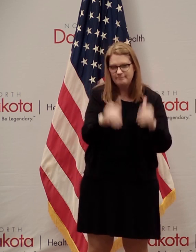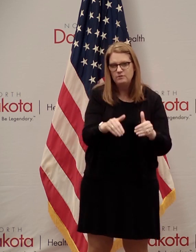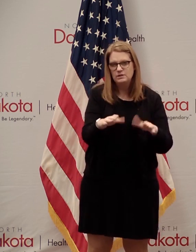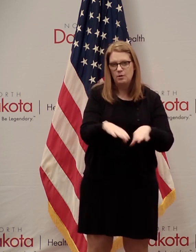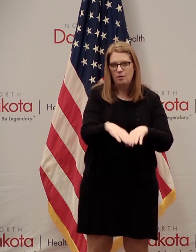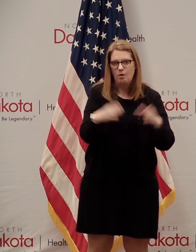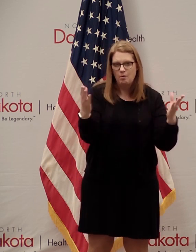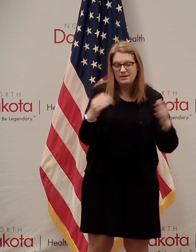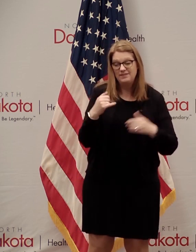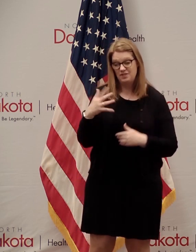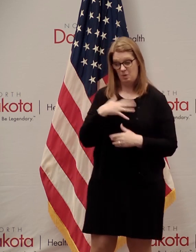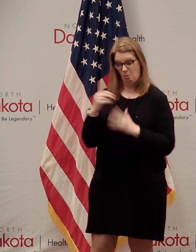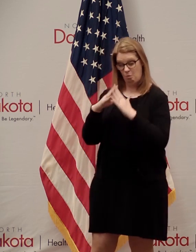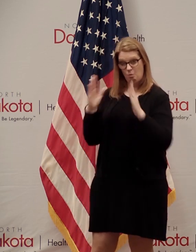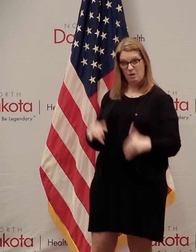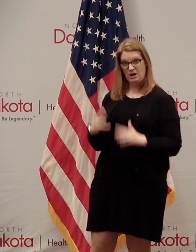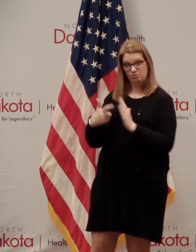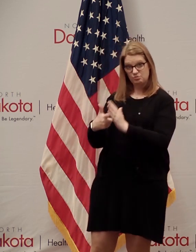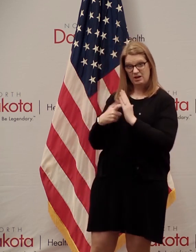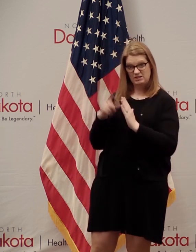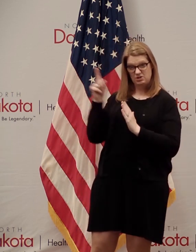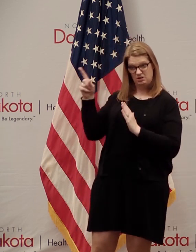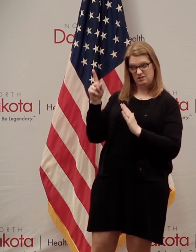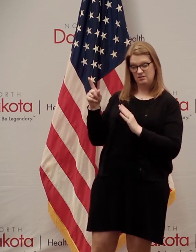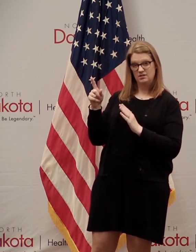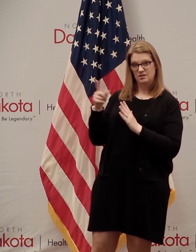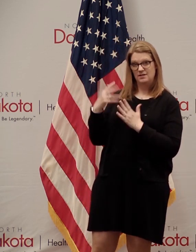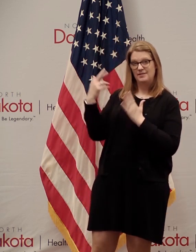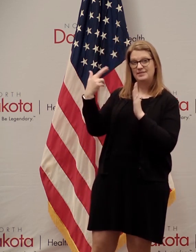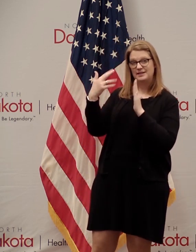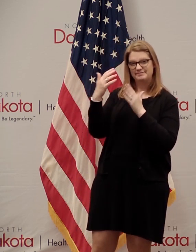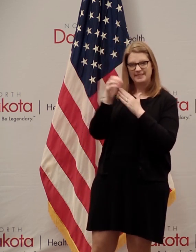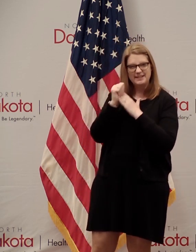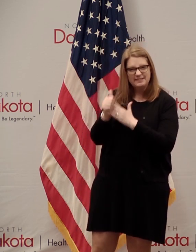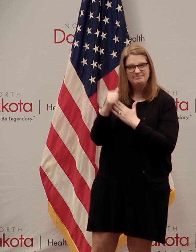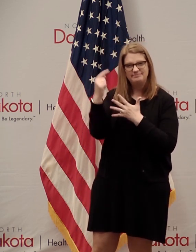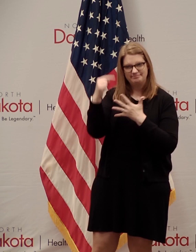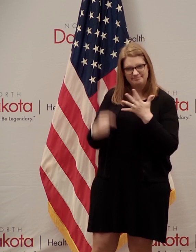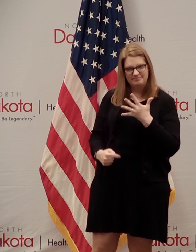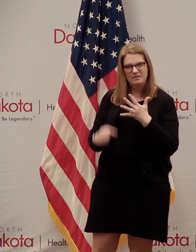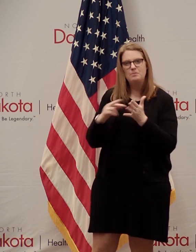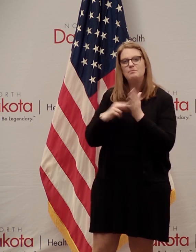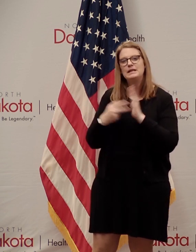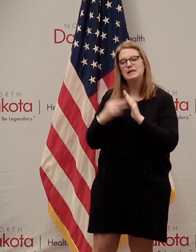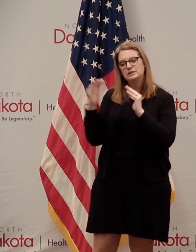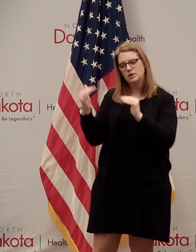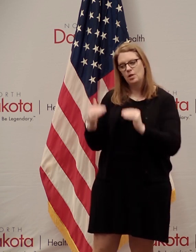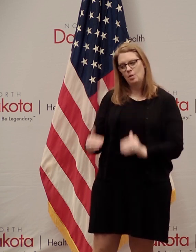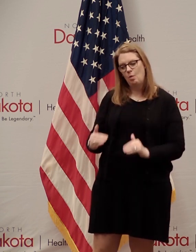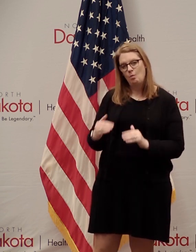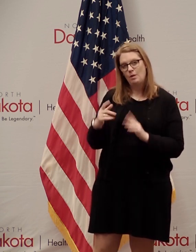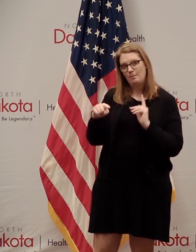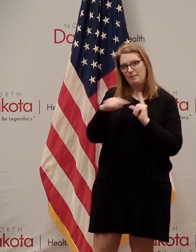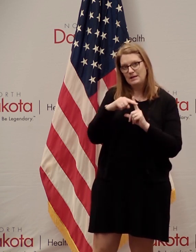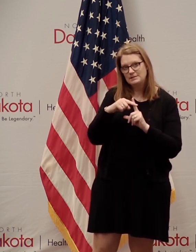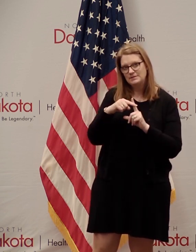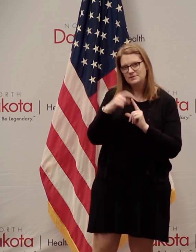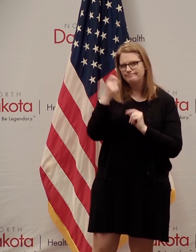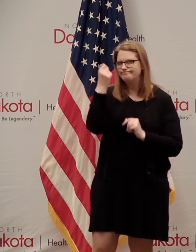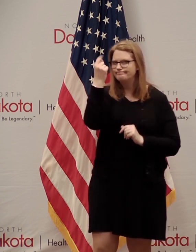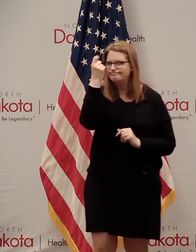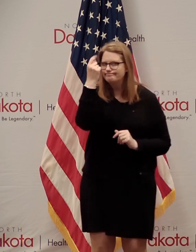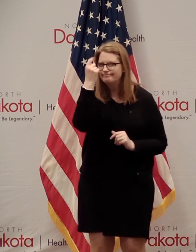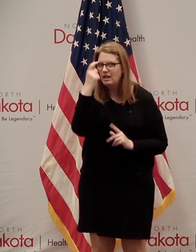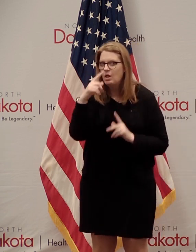the White House criteria, the guidelines that were put out, talked about having lower positives, but there was a caveat. It was lower